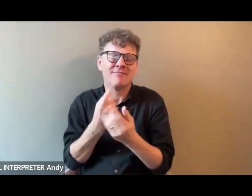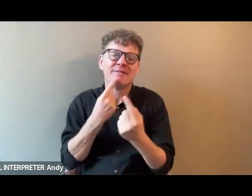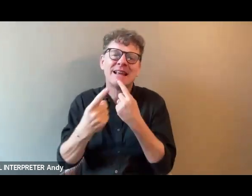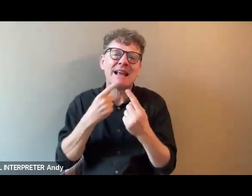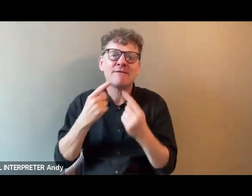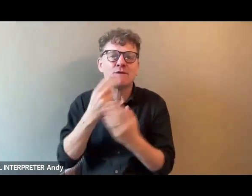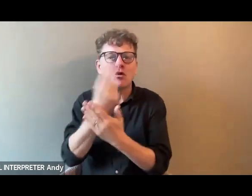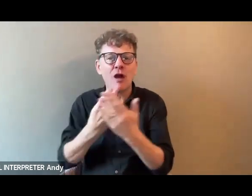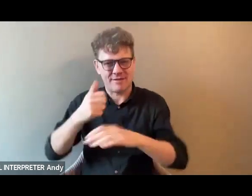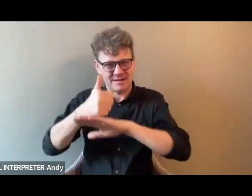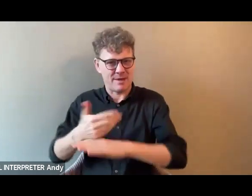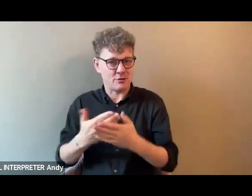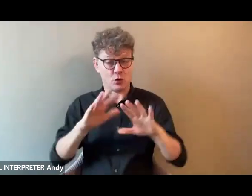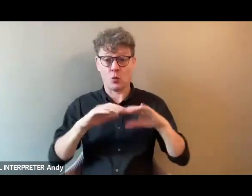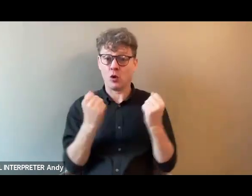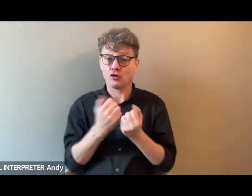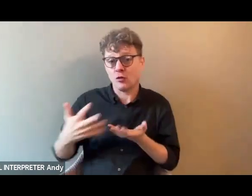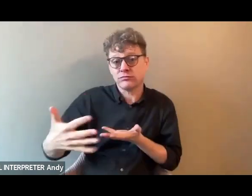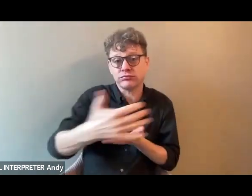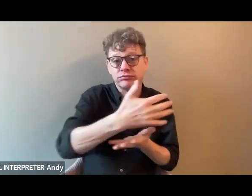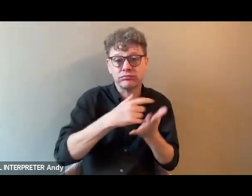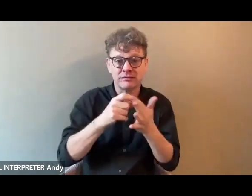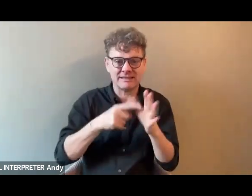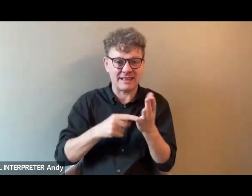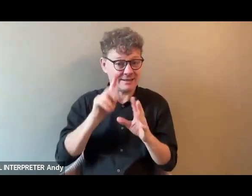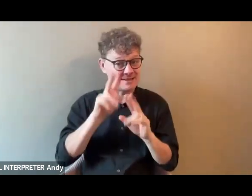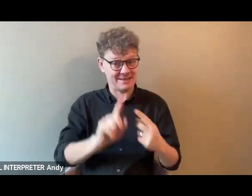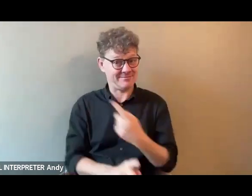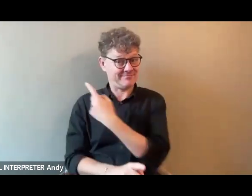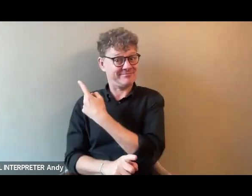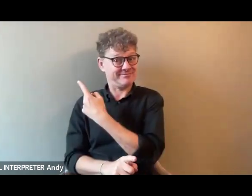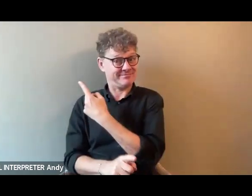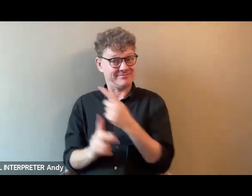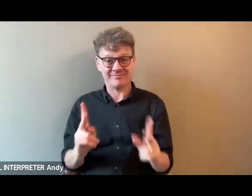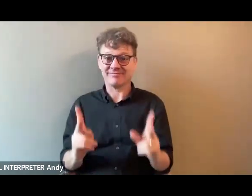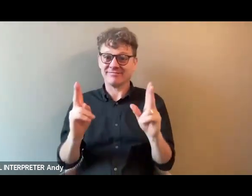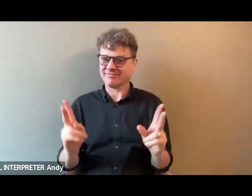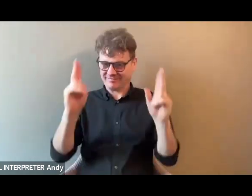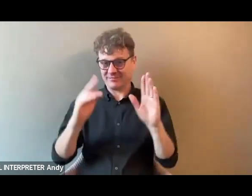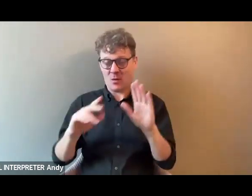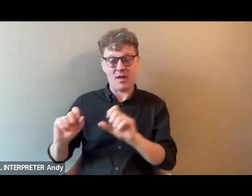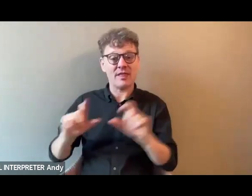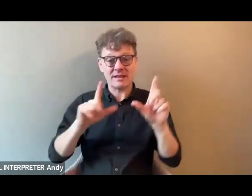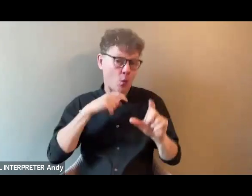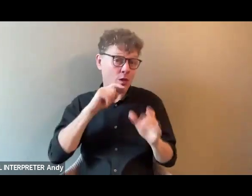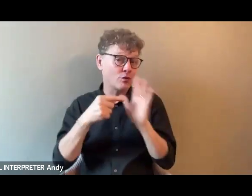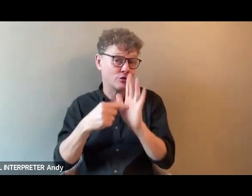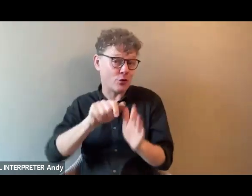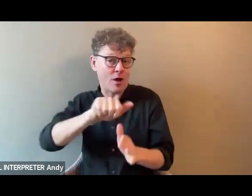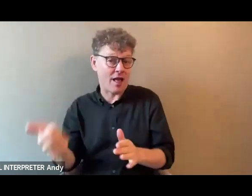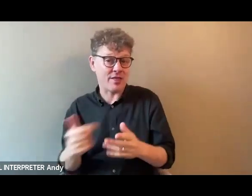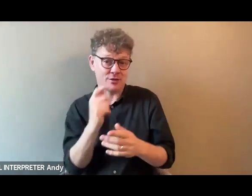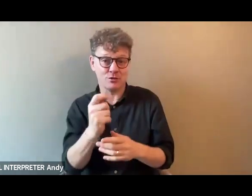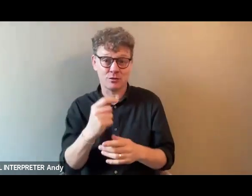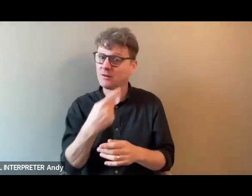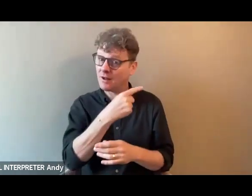our workshop data. And you can see a snippet of the barriers one on the slide. I'll show the other in a moment. And these are available